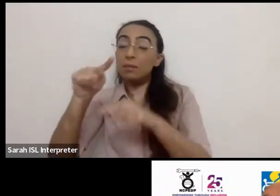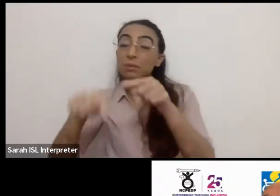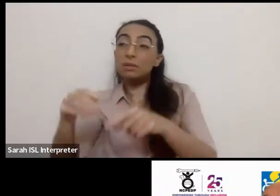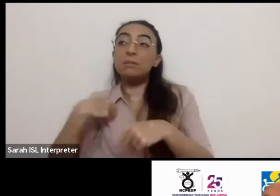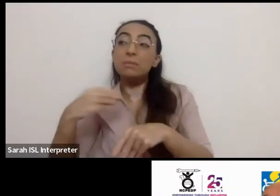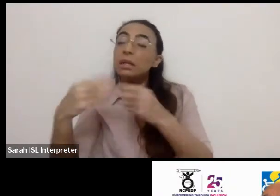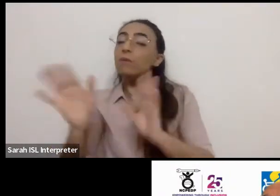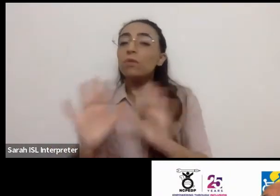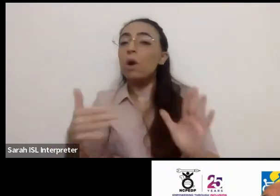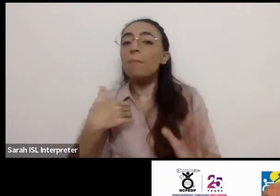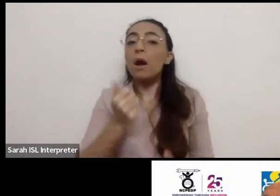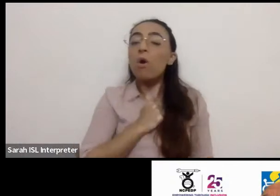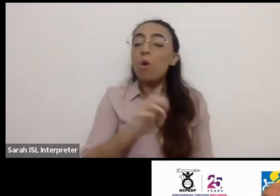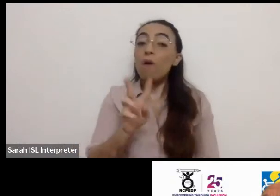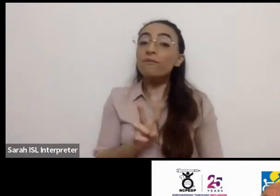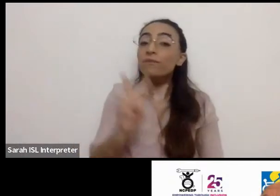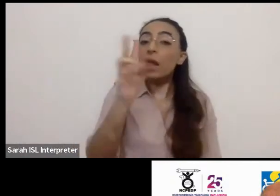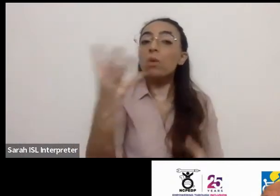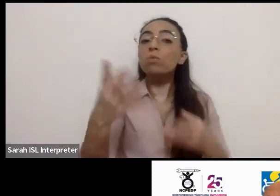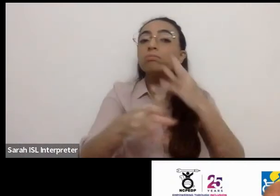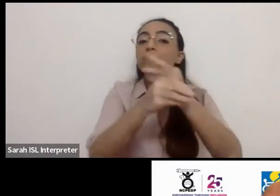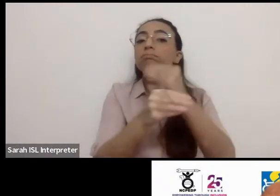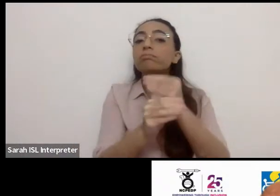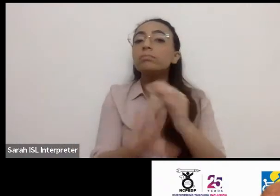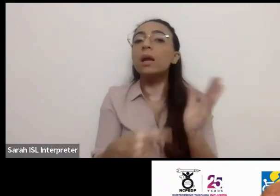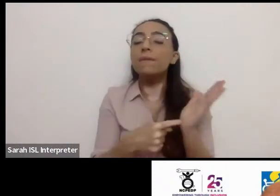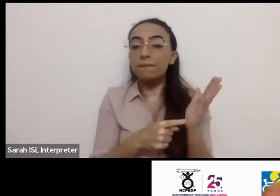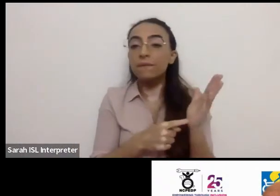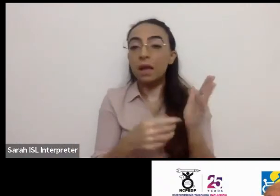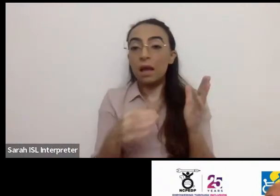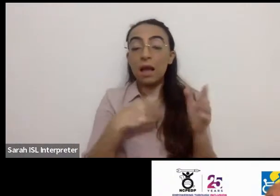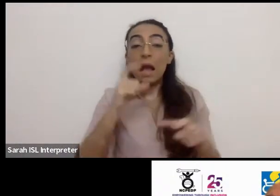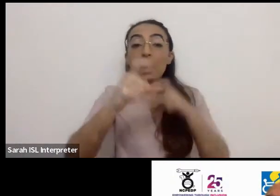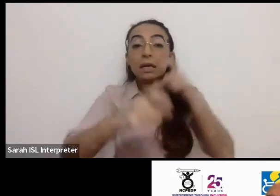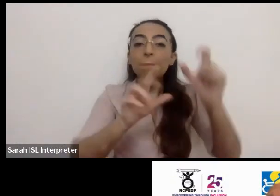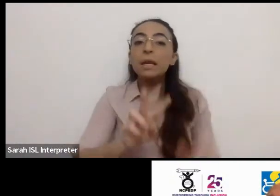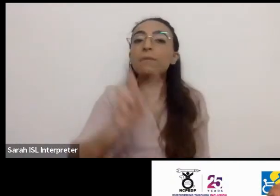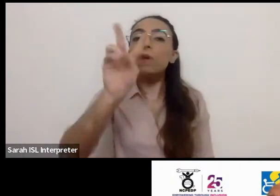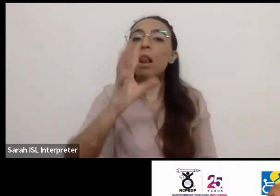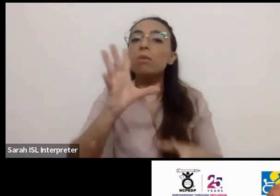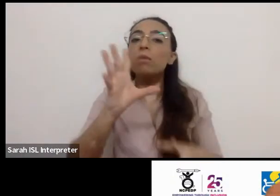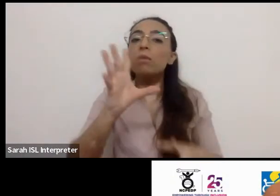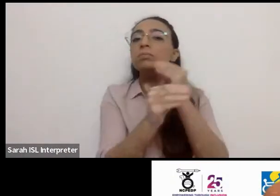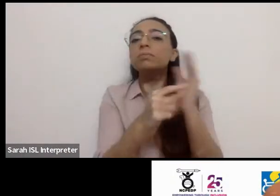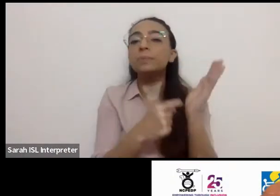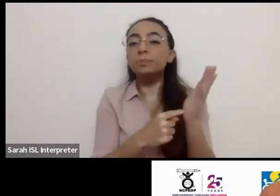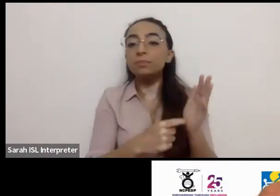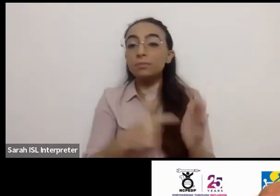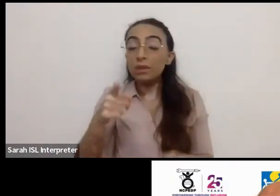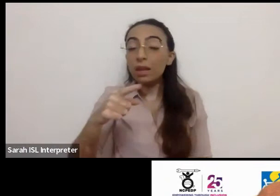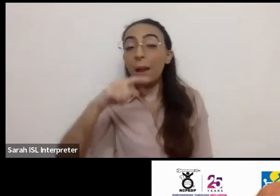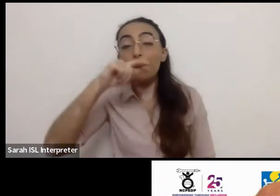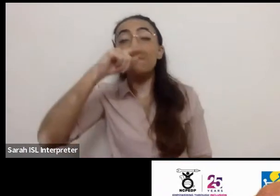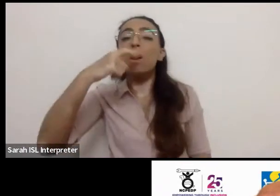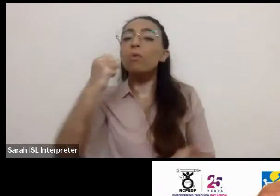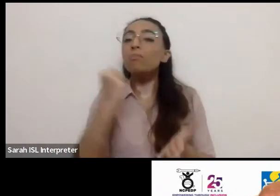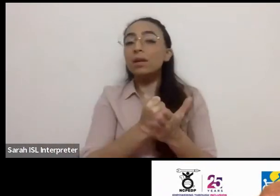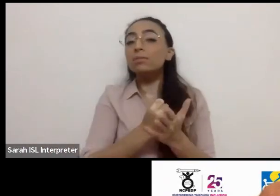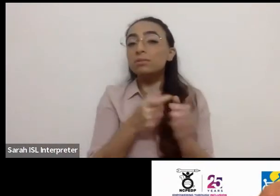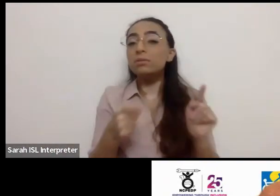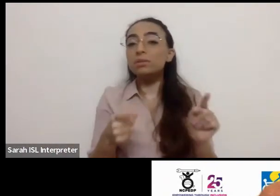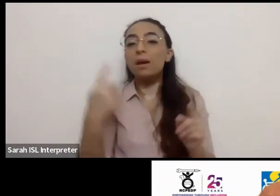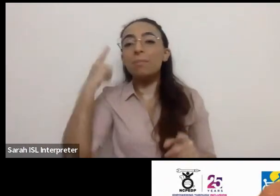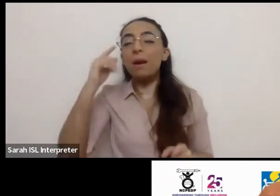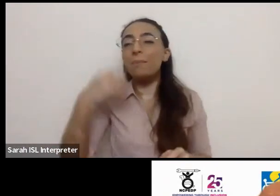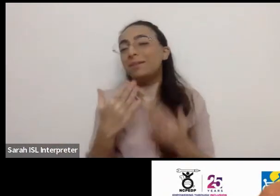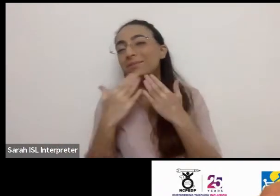much a value-adding role inside of the organization. And so people should feel very proud of what they do and not